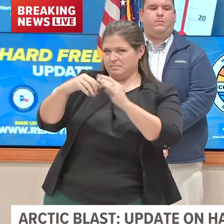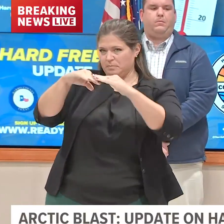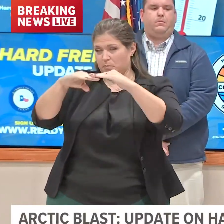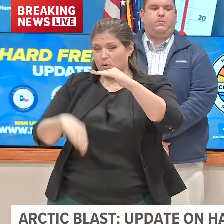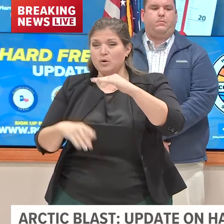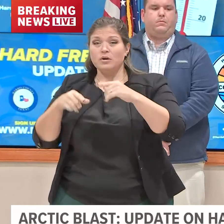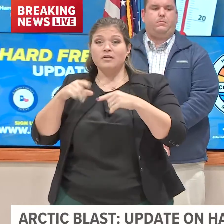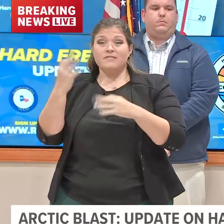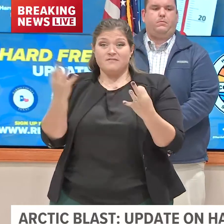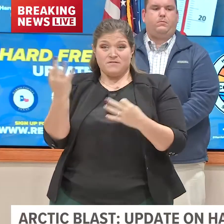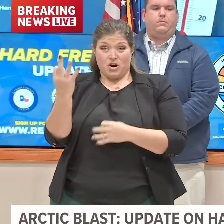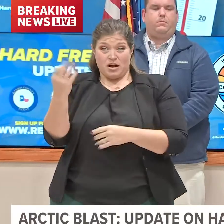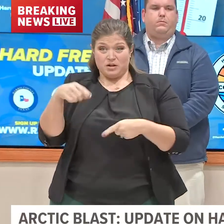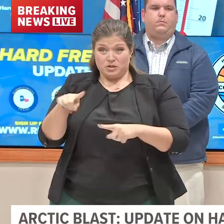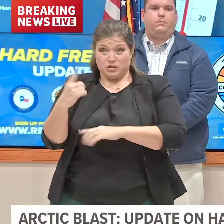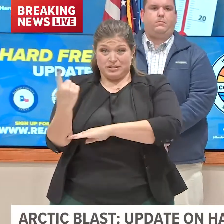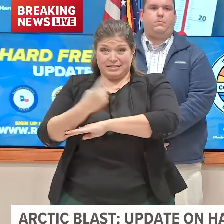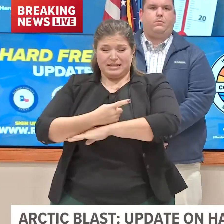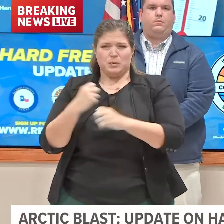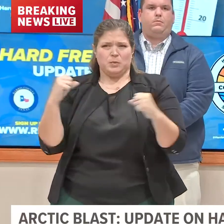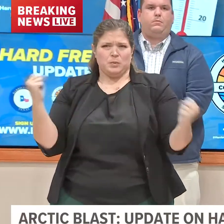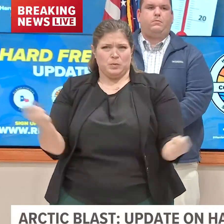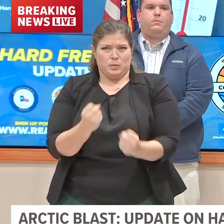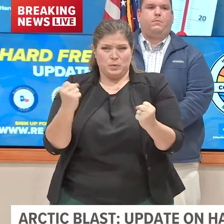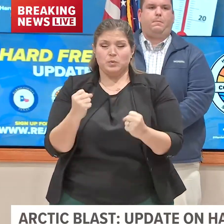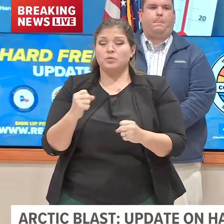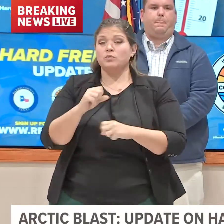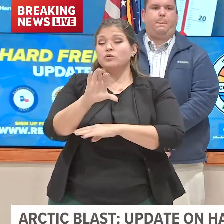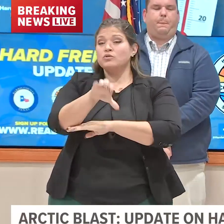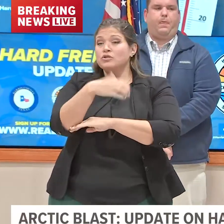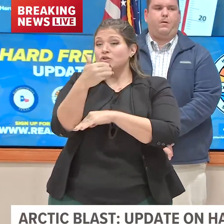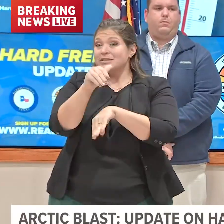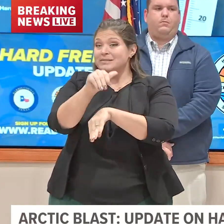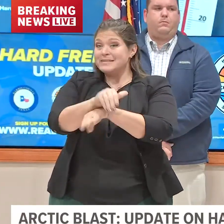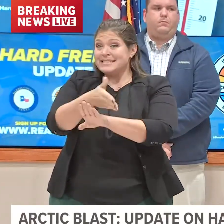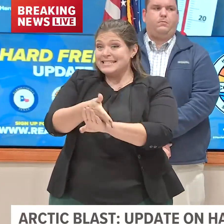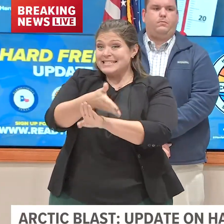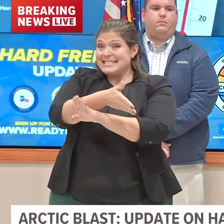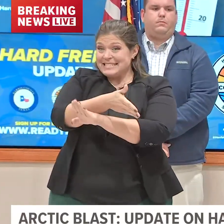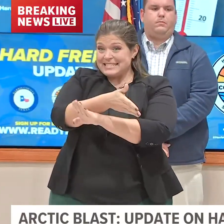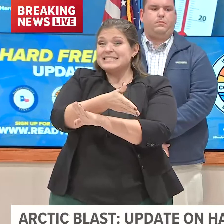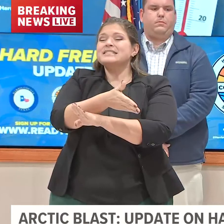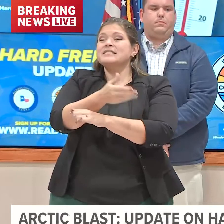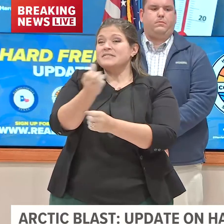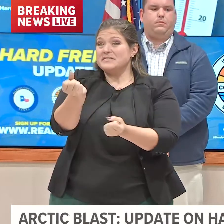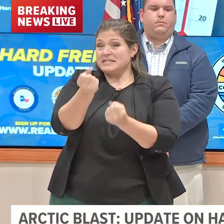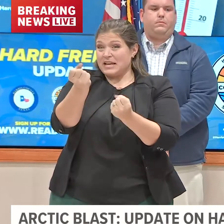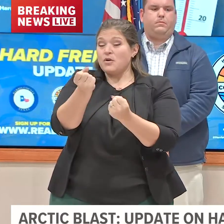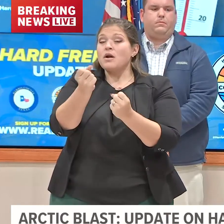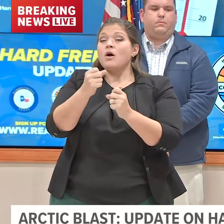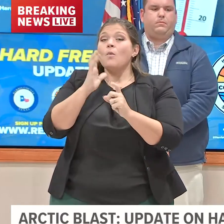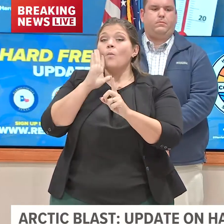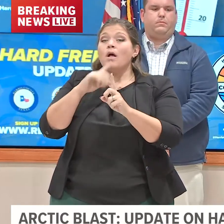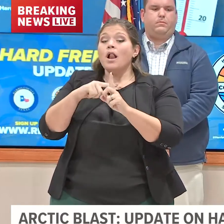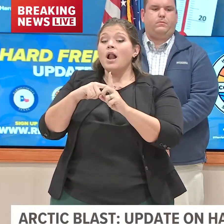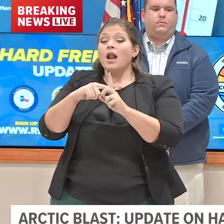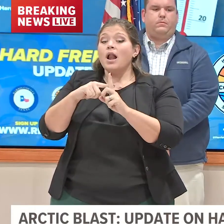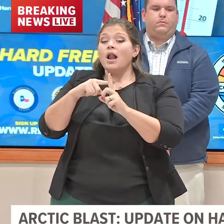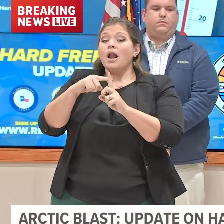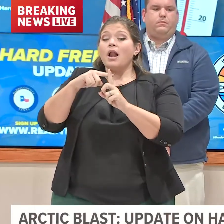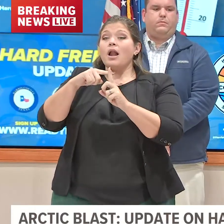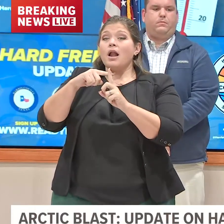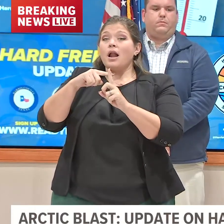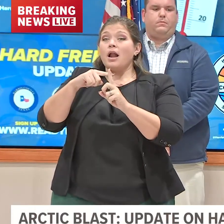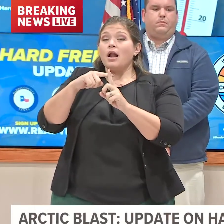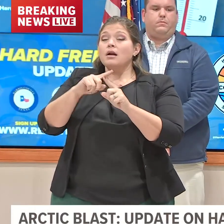be extremely cold. On Christmas Eve, Saturday, it'll finally warm up above freezing. The bad news is the